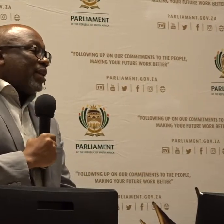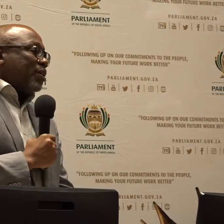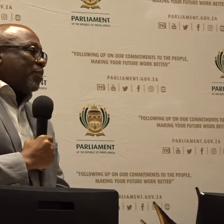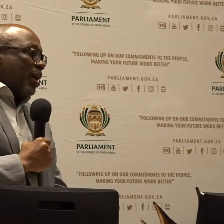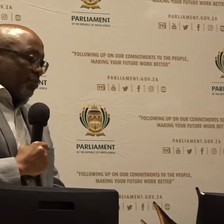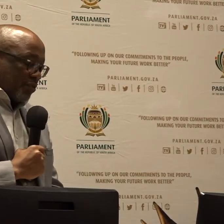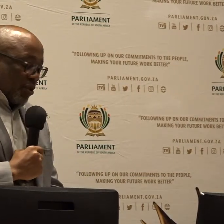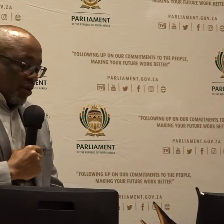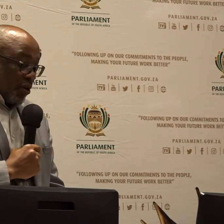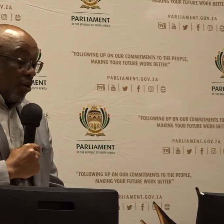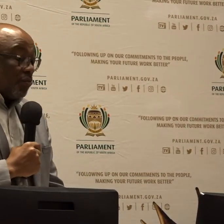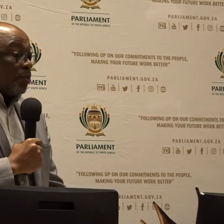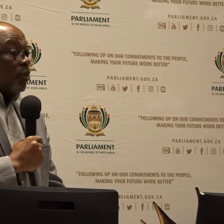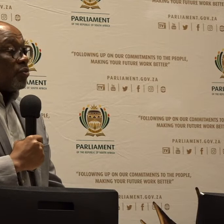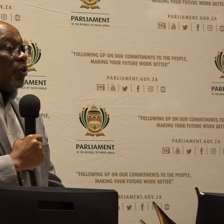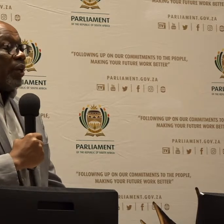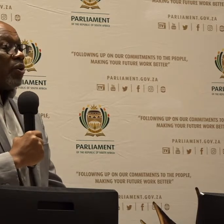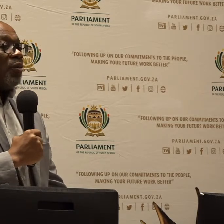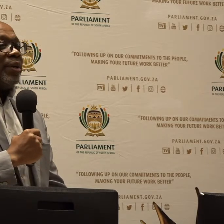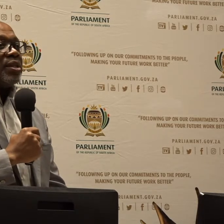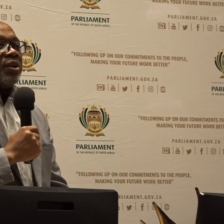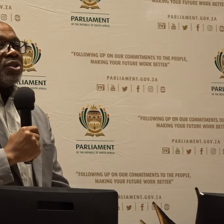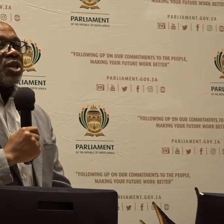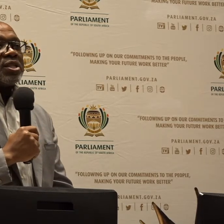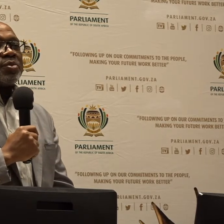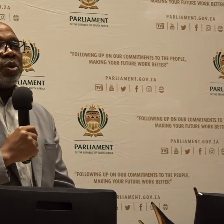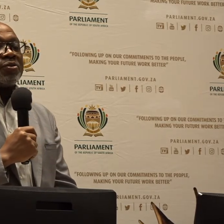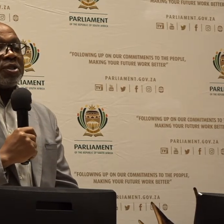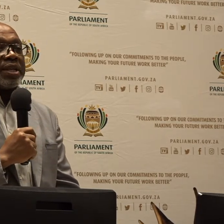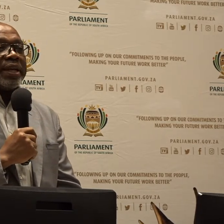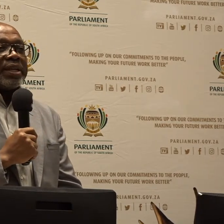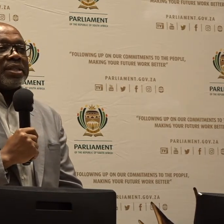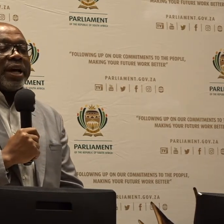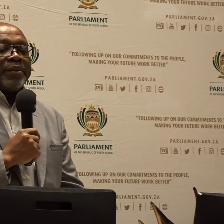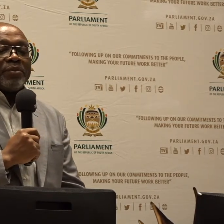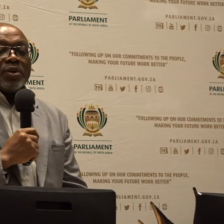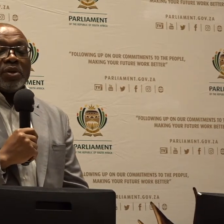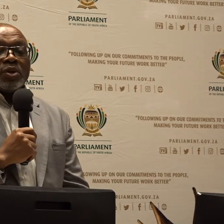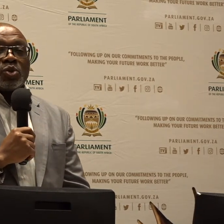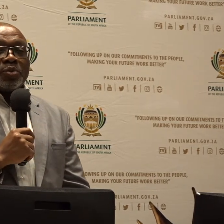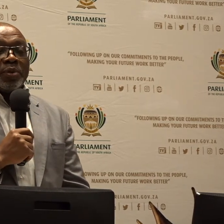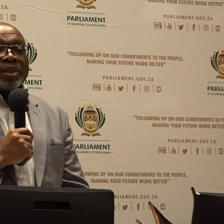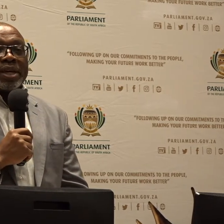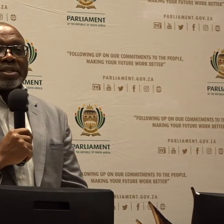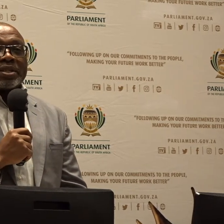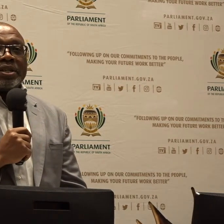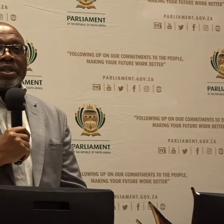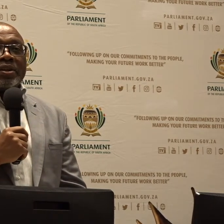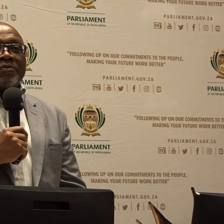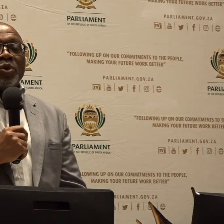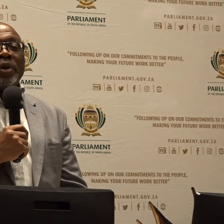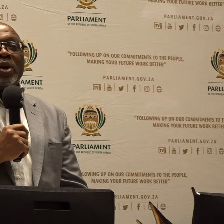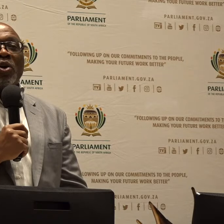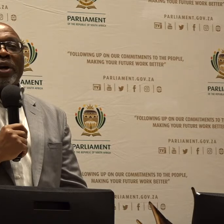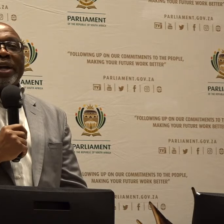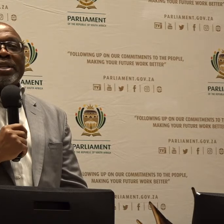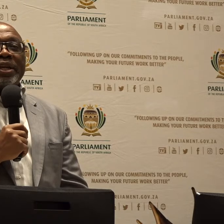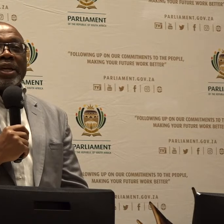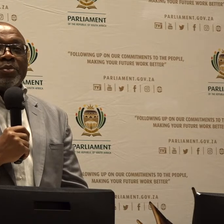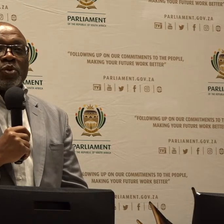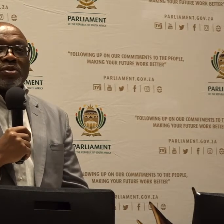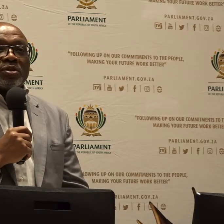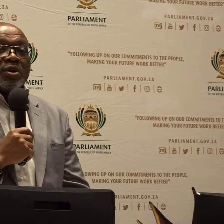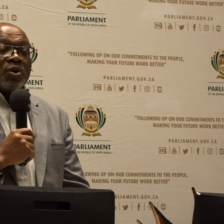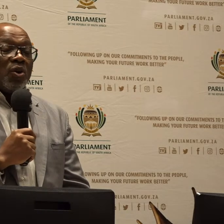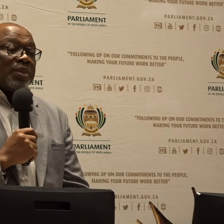of parliament on behalf of the portfolio committee on transport for taking time to be with us in reviewing or